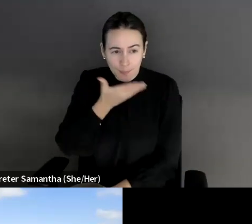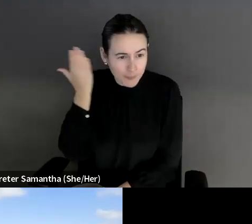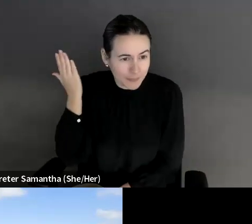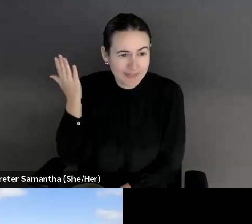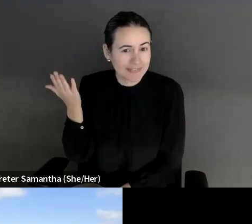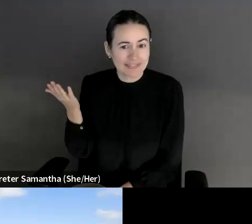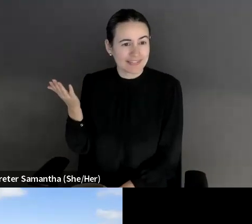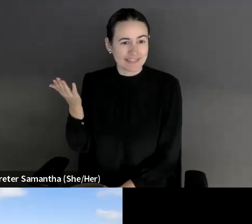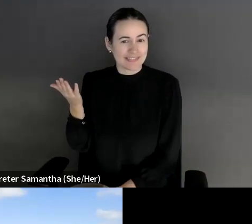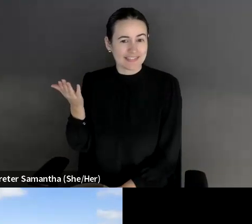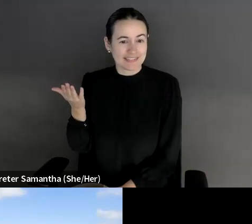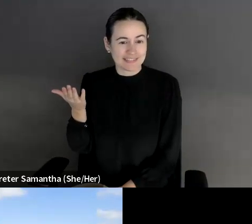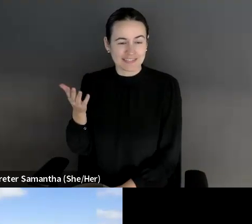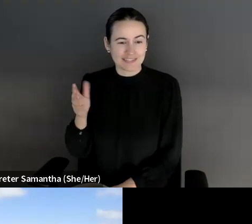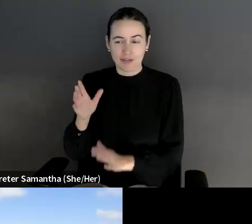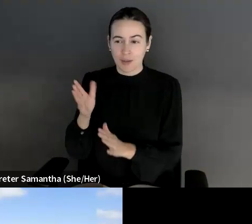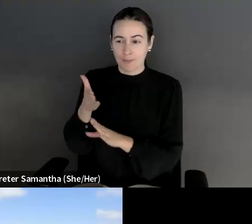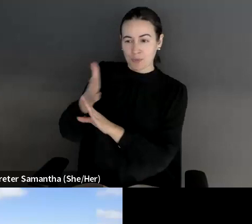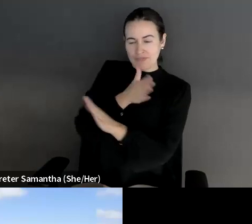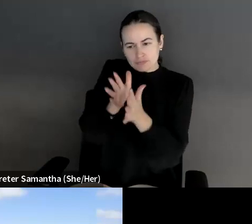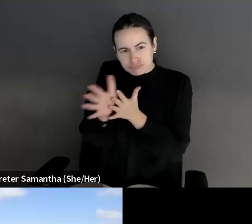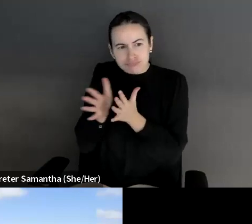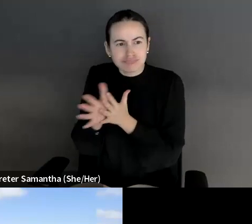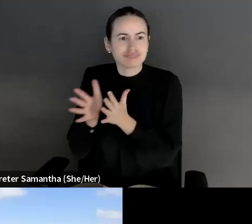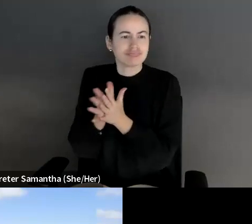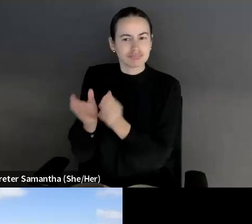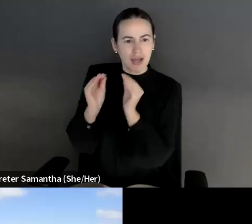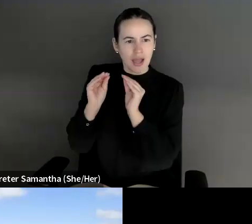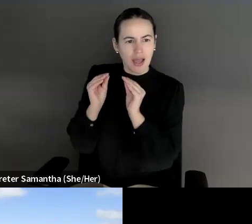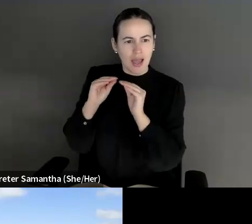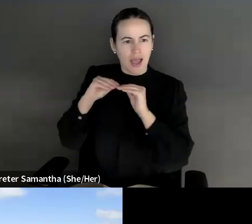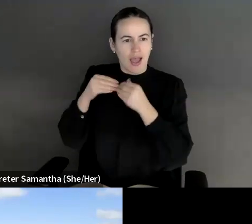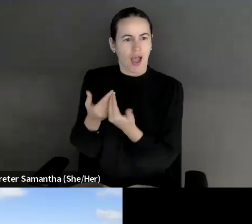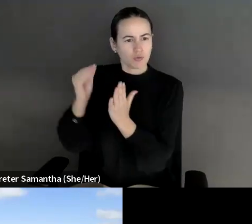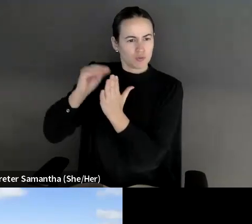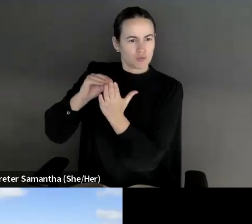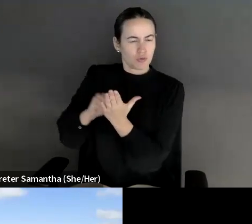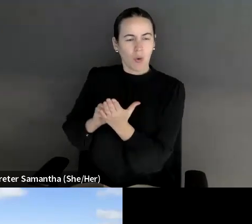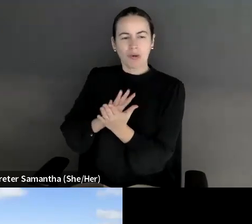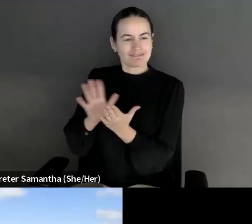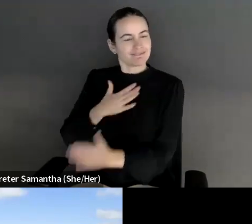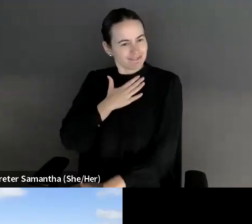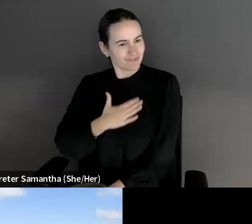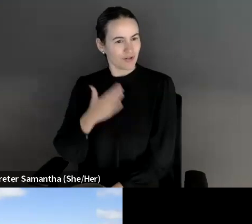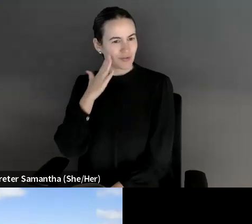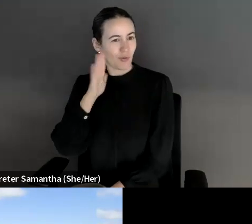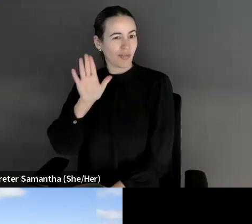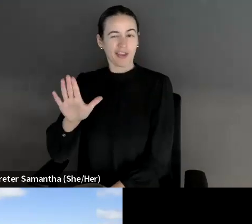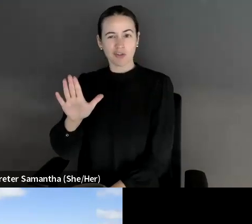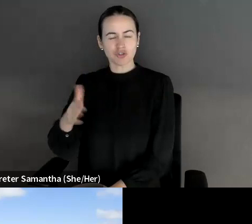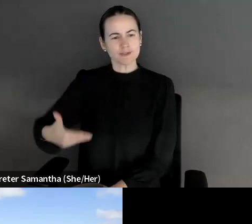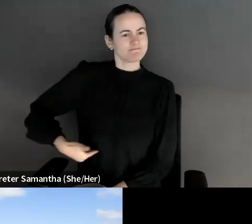without a described rating scale, how they would score fluency, and whether that would relate to your kind of cognitive